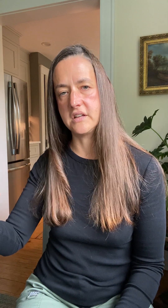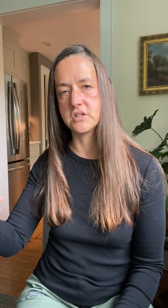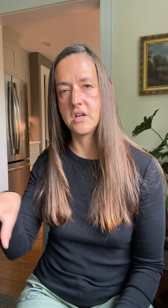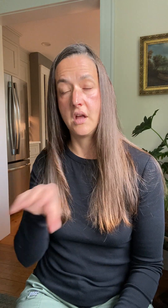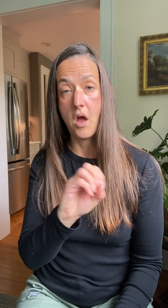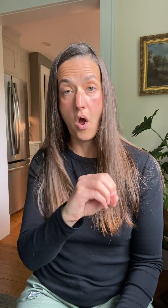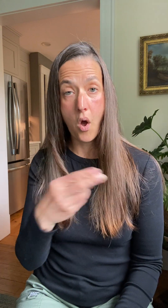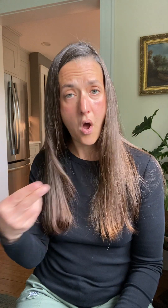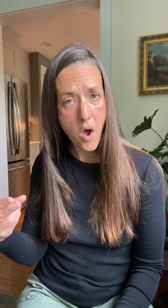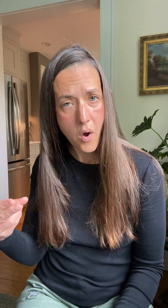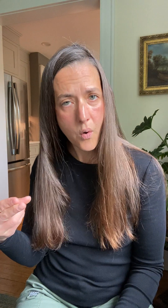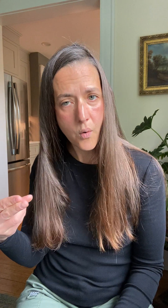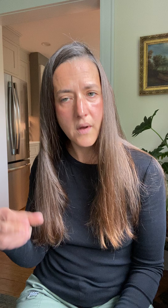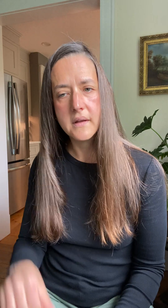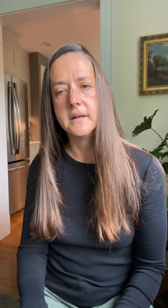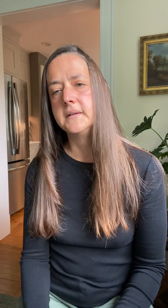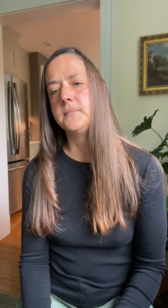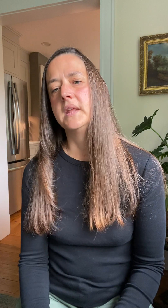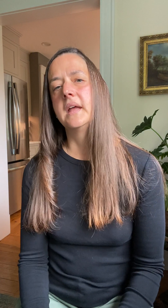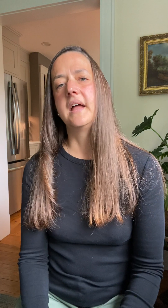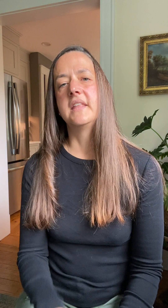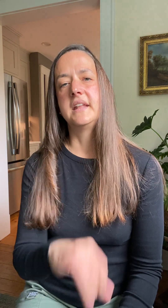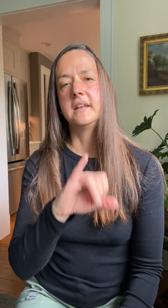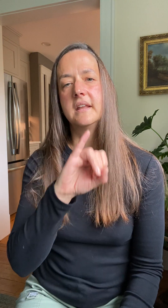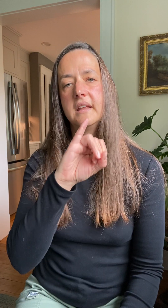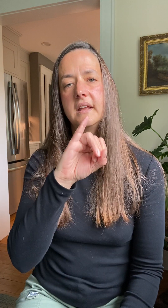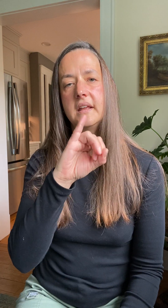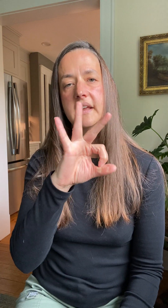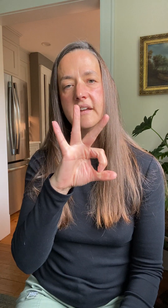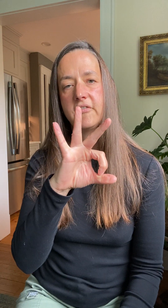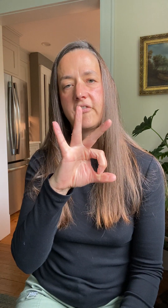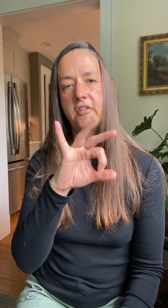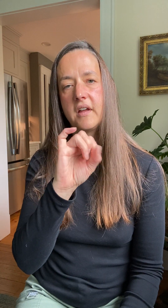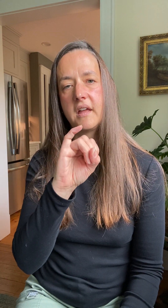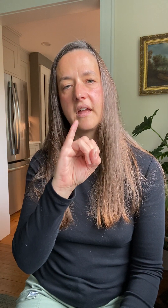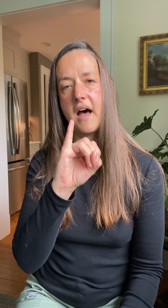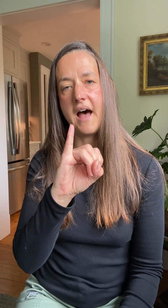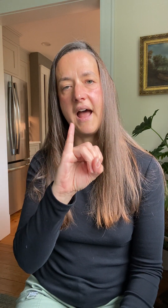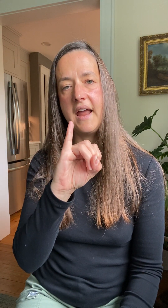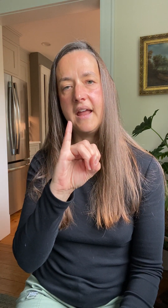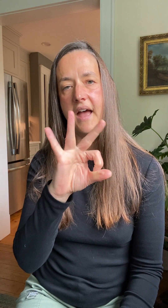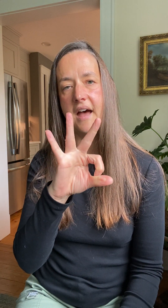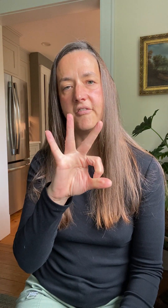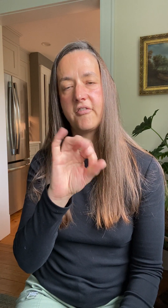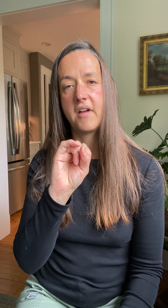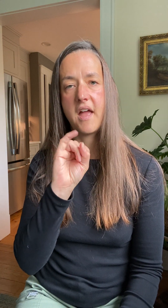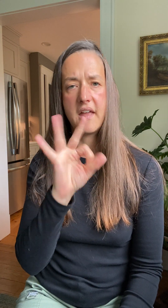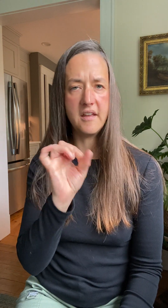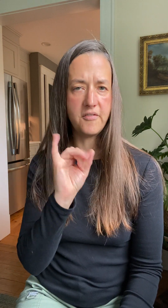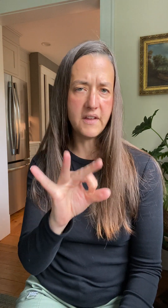O-H-H-H. Oh. And then if, I-F, if.